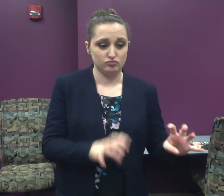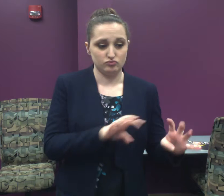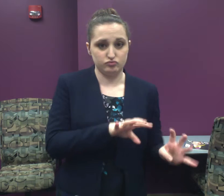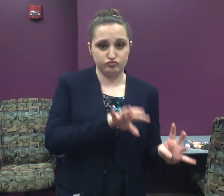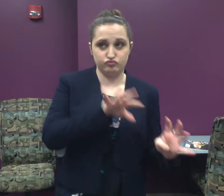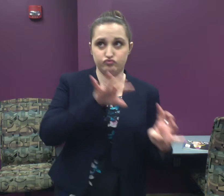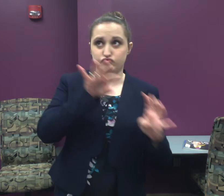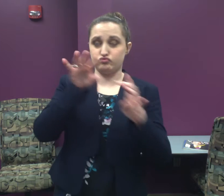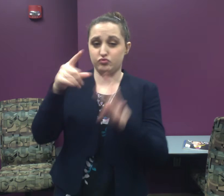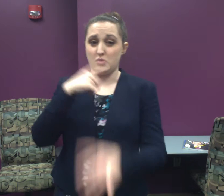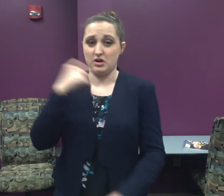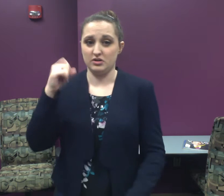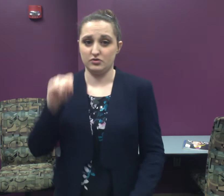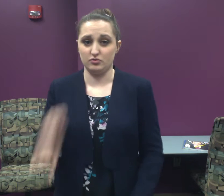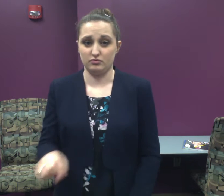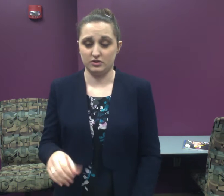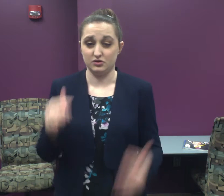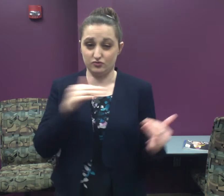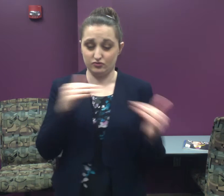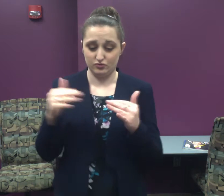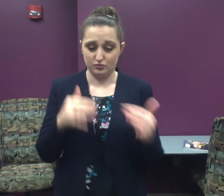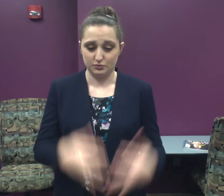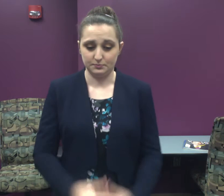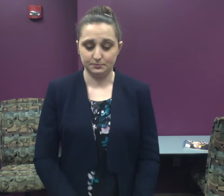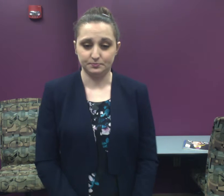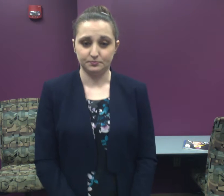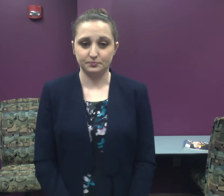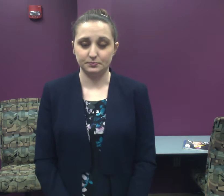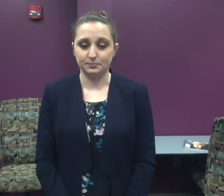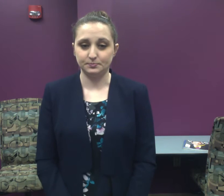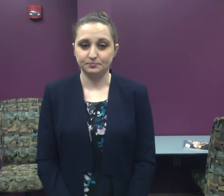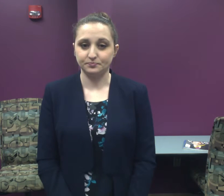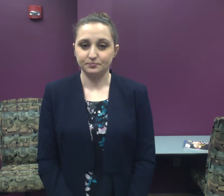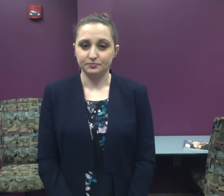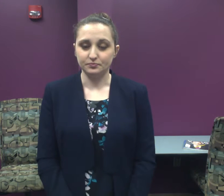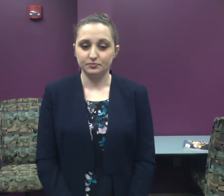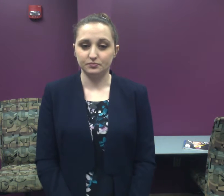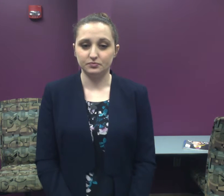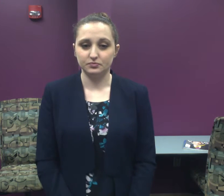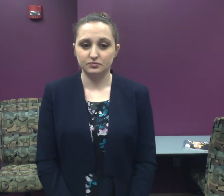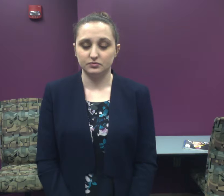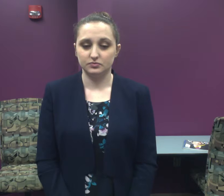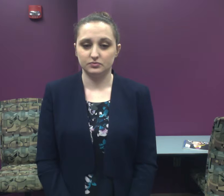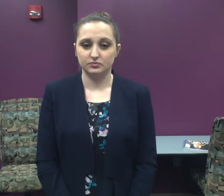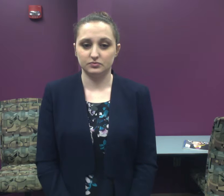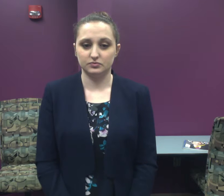to get out into their boys' home and start building suburbs as quickly as possible, and start the baby boomers from coming out.